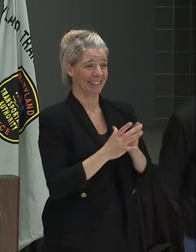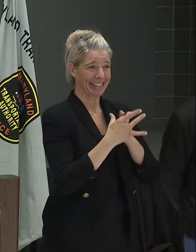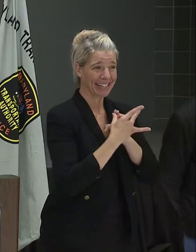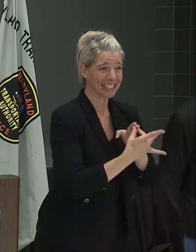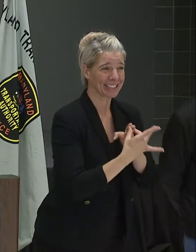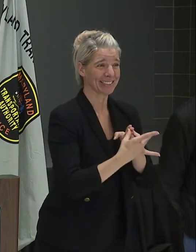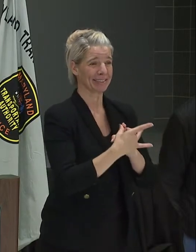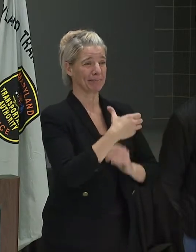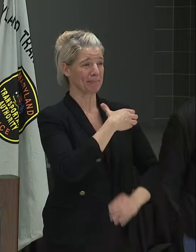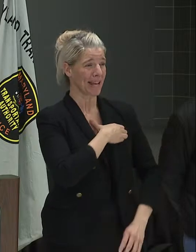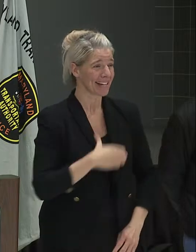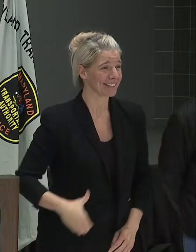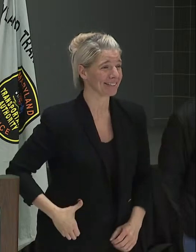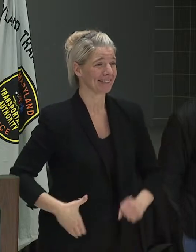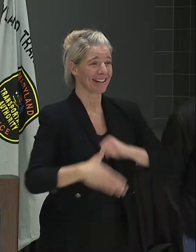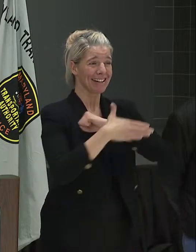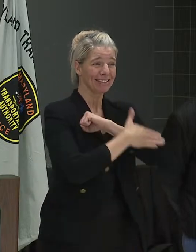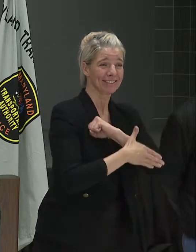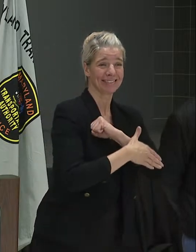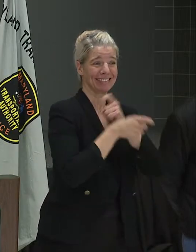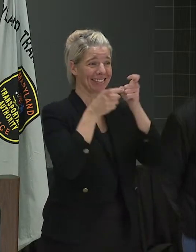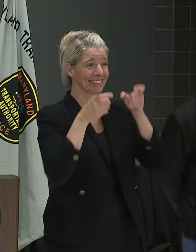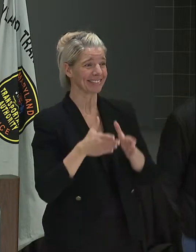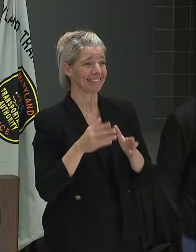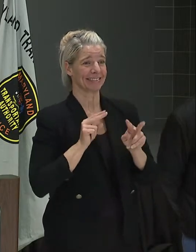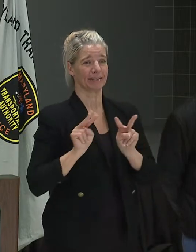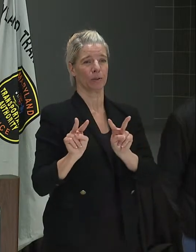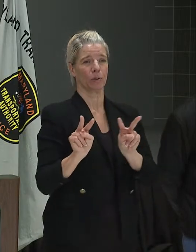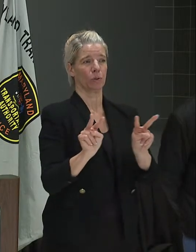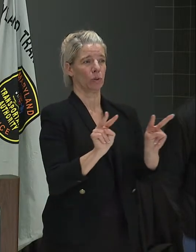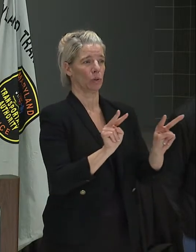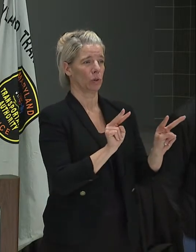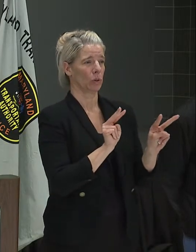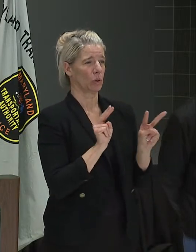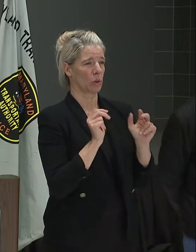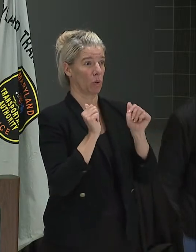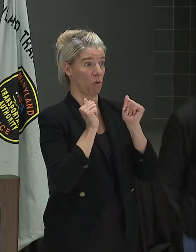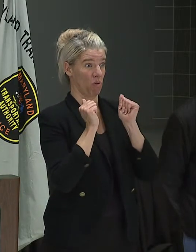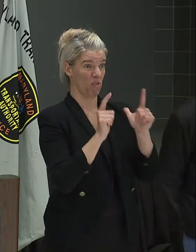the county executive, all the teams.